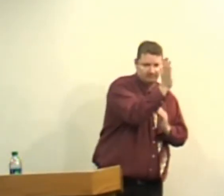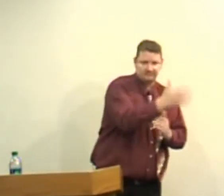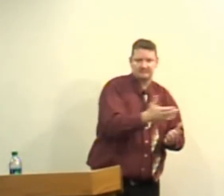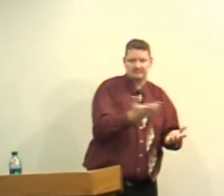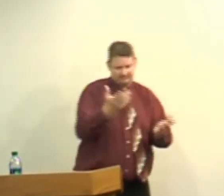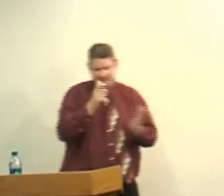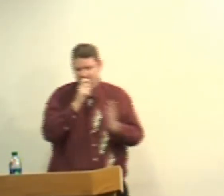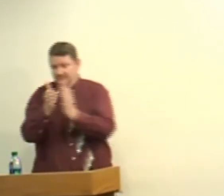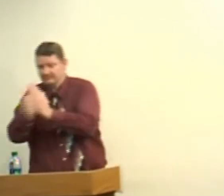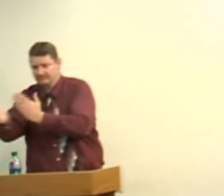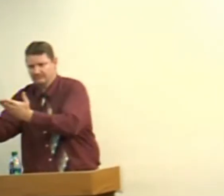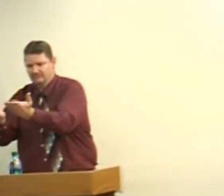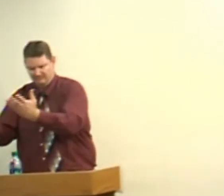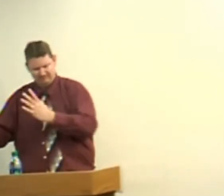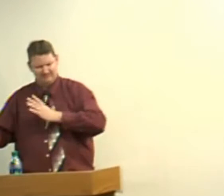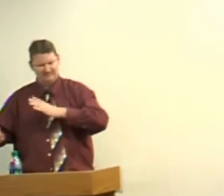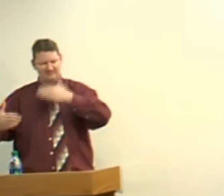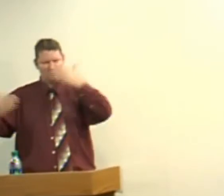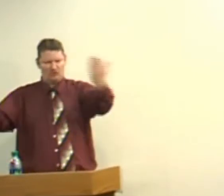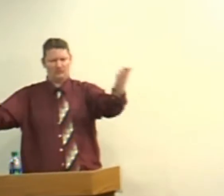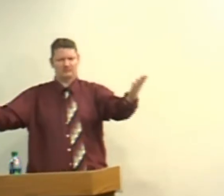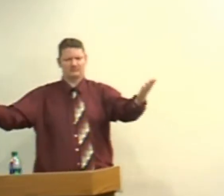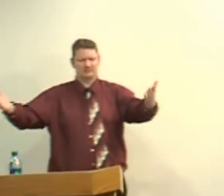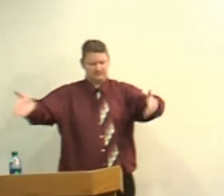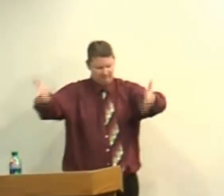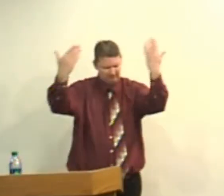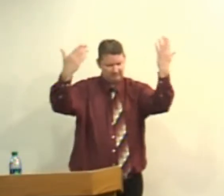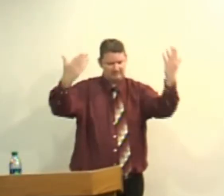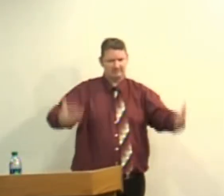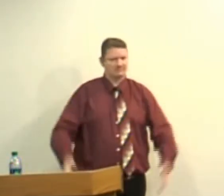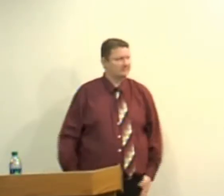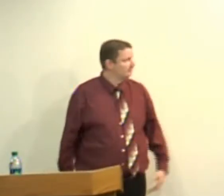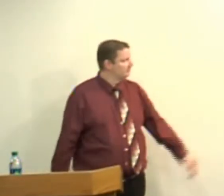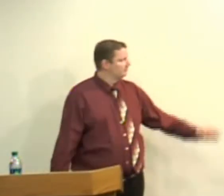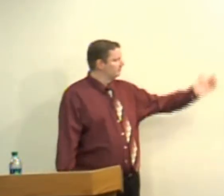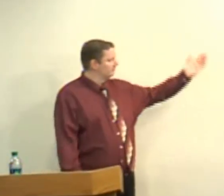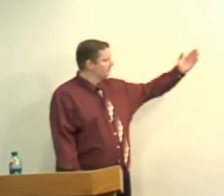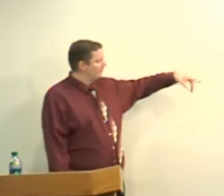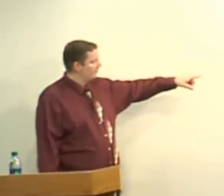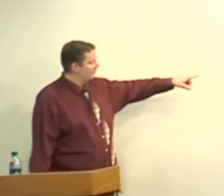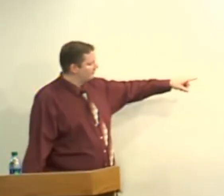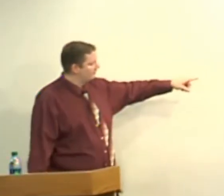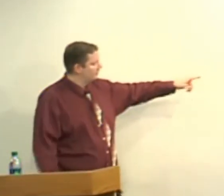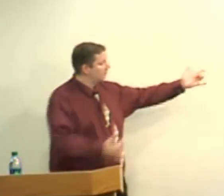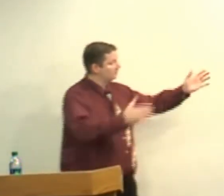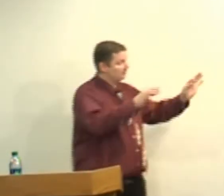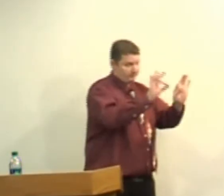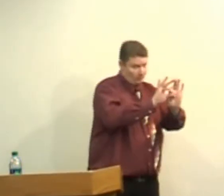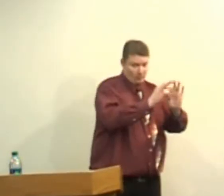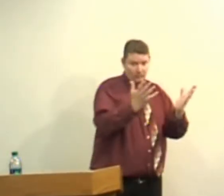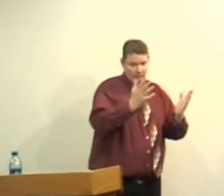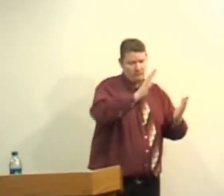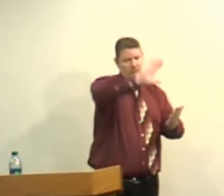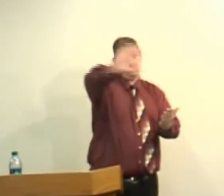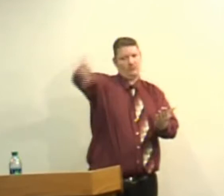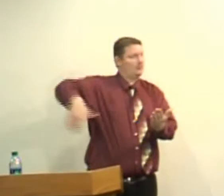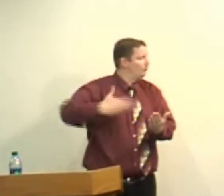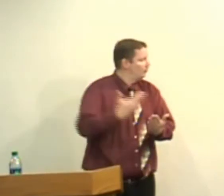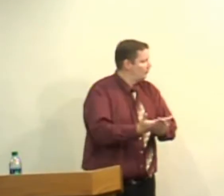So those that are skilled in one talent or another, and someone who is skilled in another one, can do so.